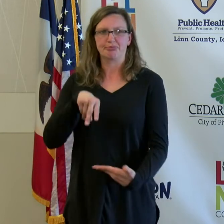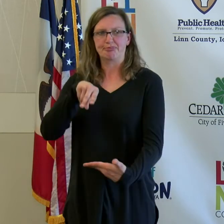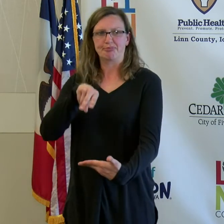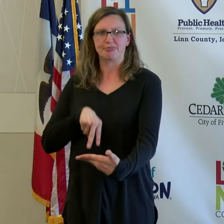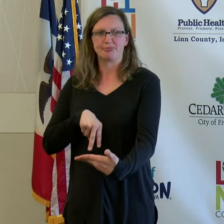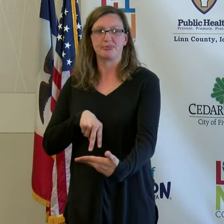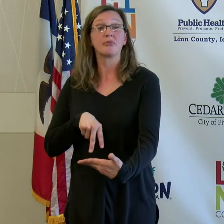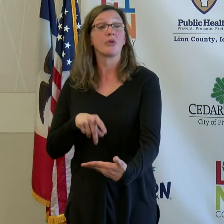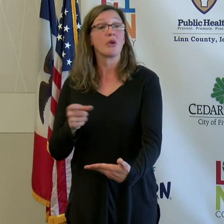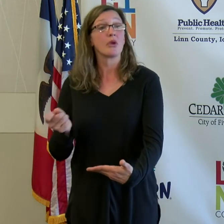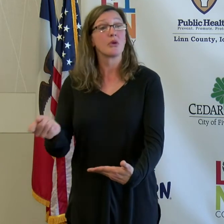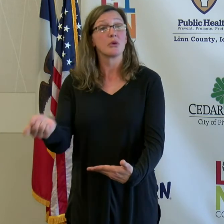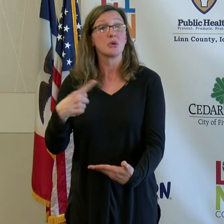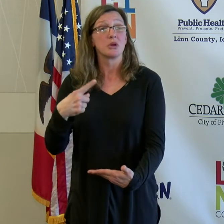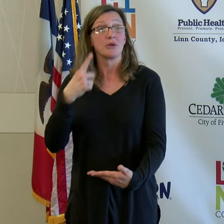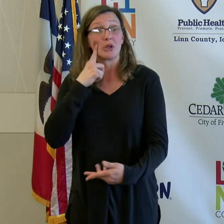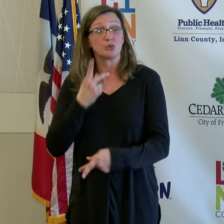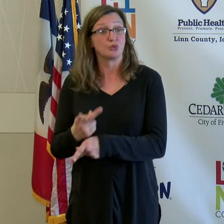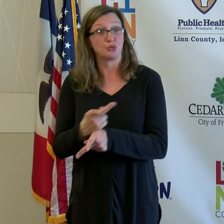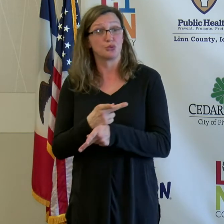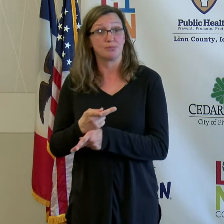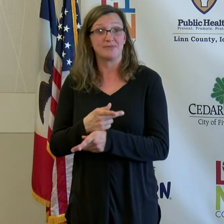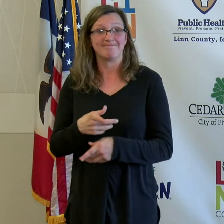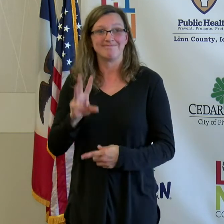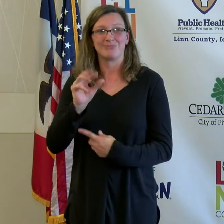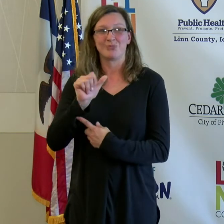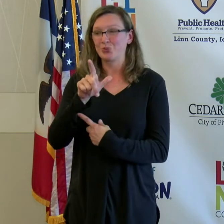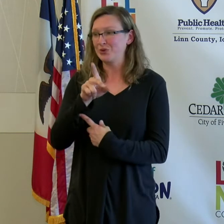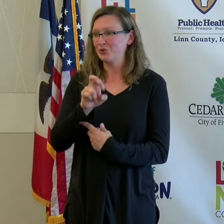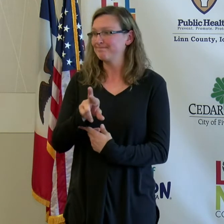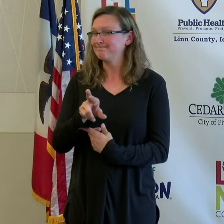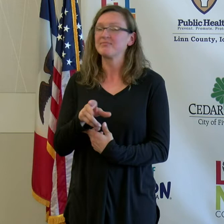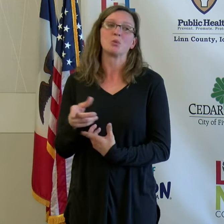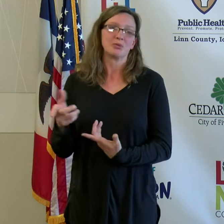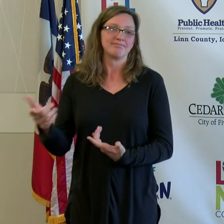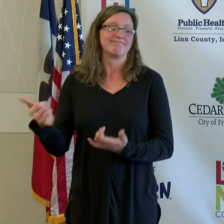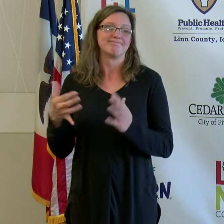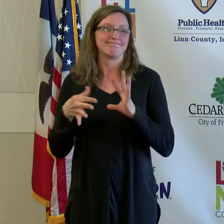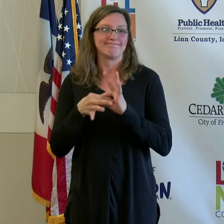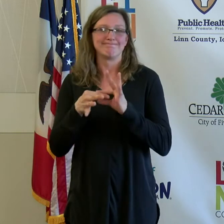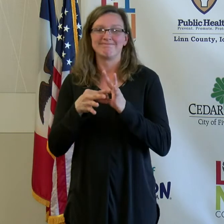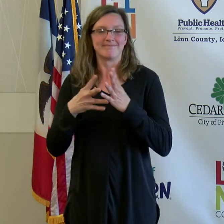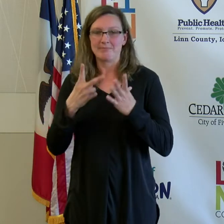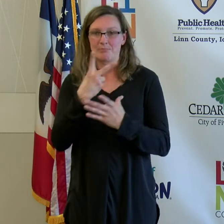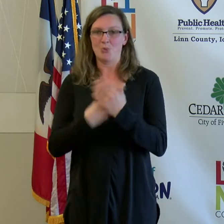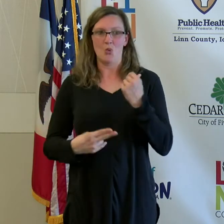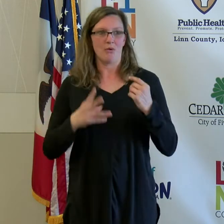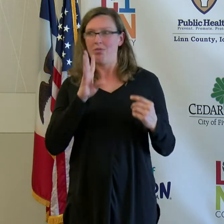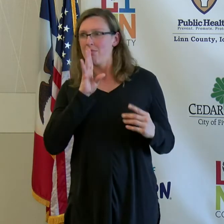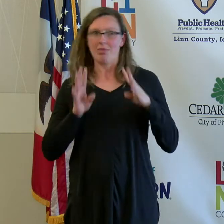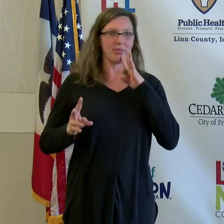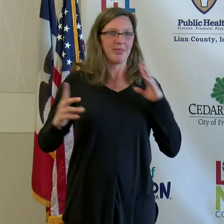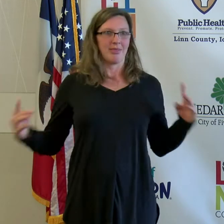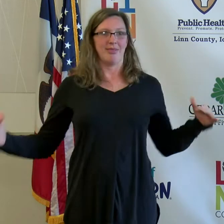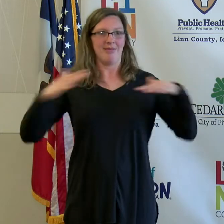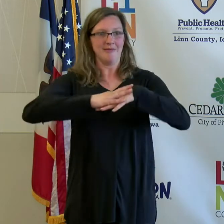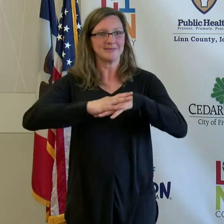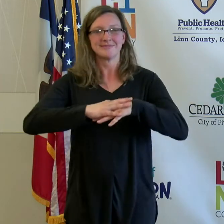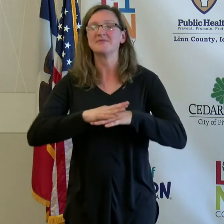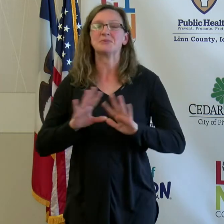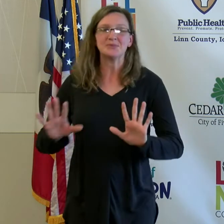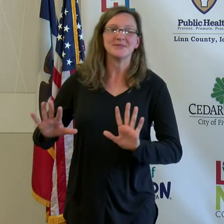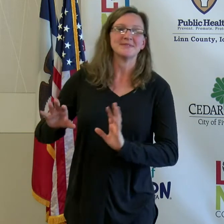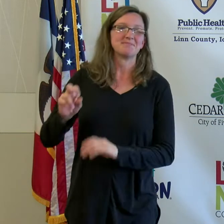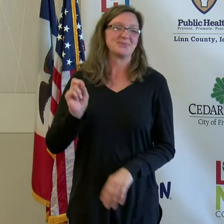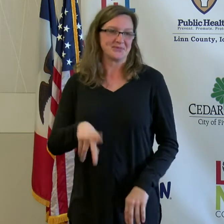is for Supervisor Walker. So this is for Supervisor Walker or the other county staff members who are there. Can